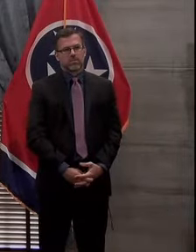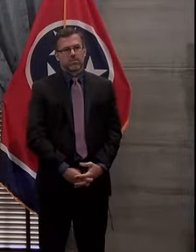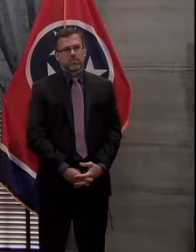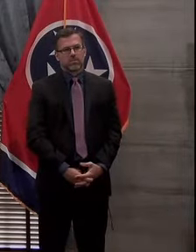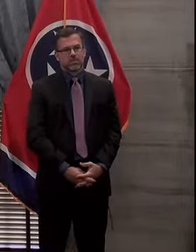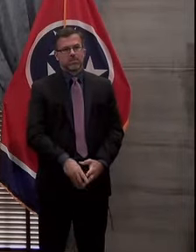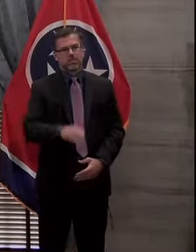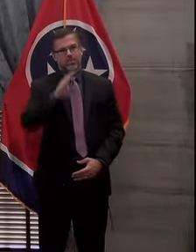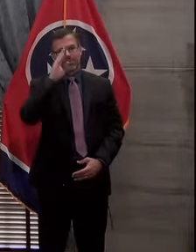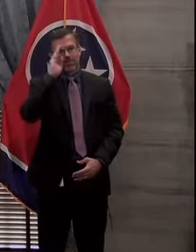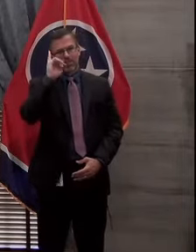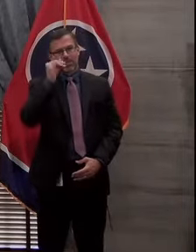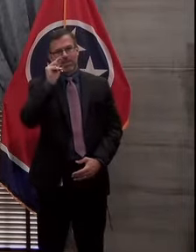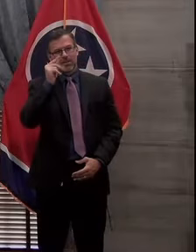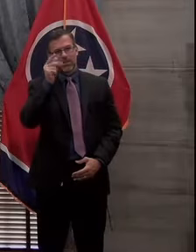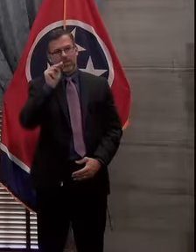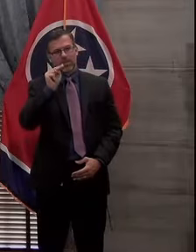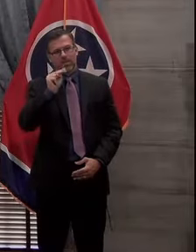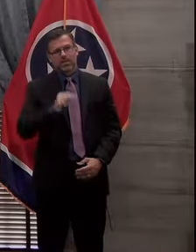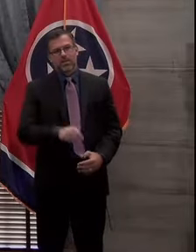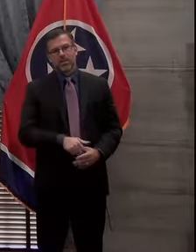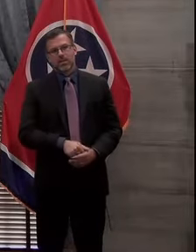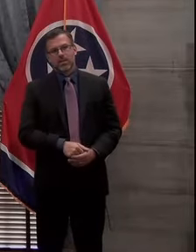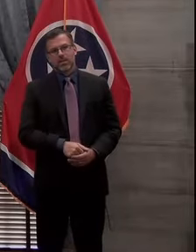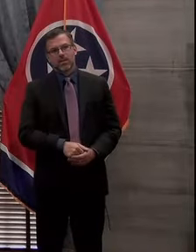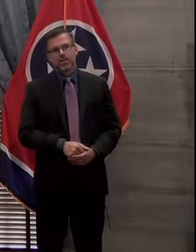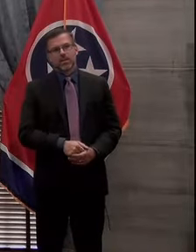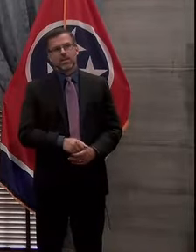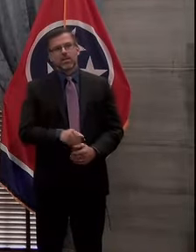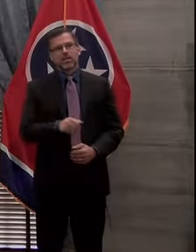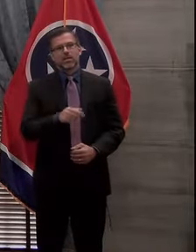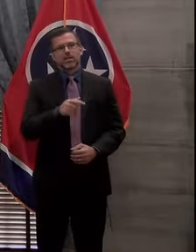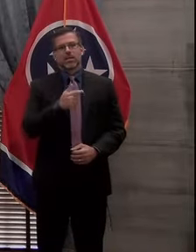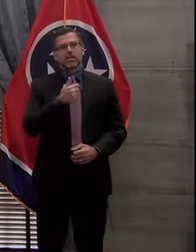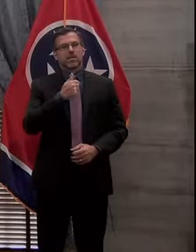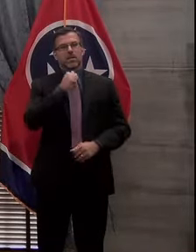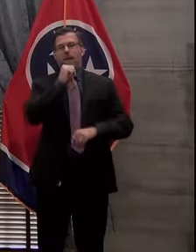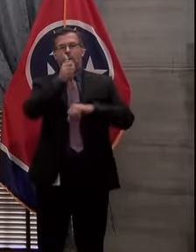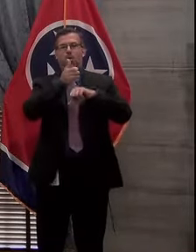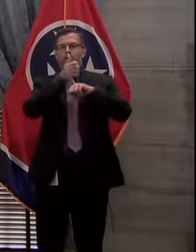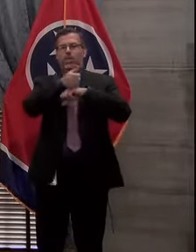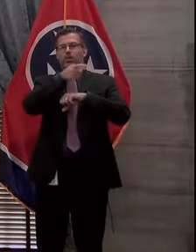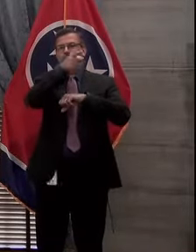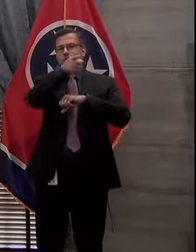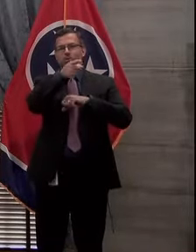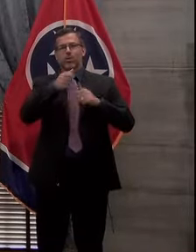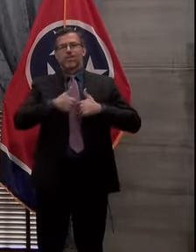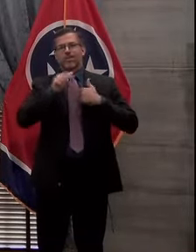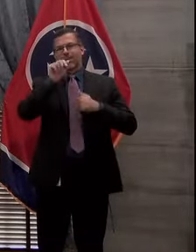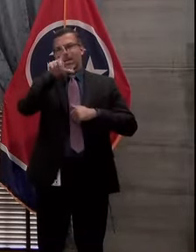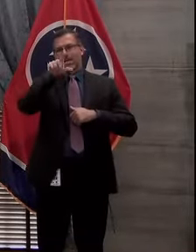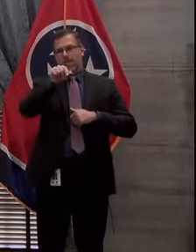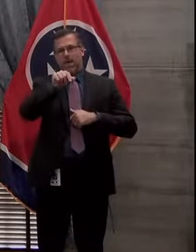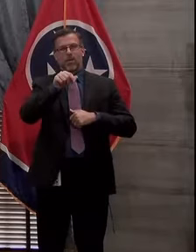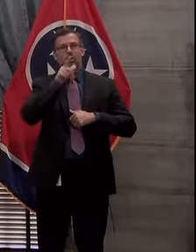Hey, Governor. Jonathan. I won't accuse you of being an Alabama alum or ask you who you voted for or anything.